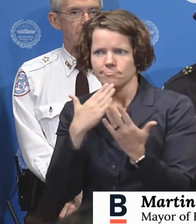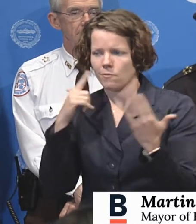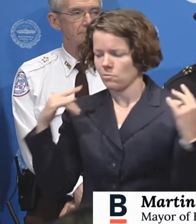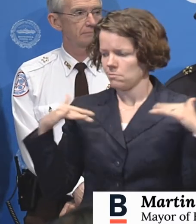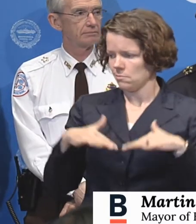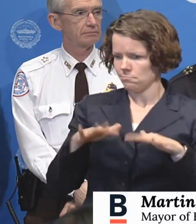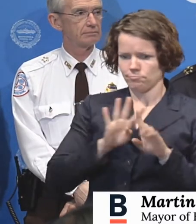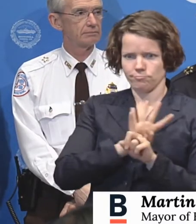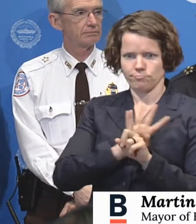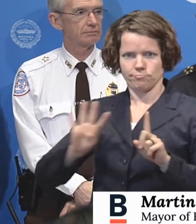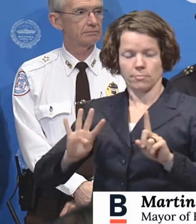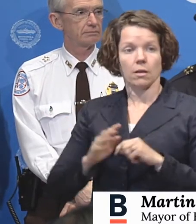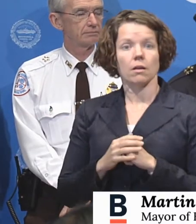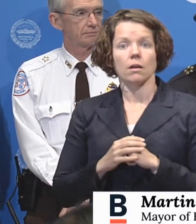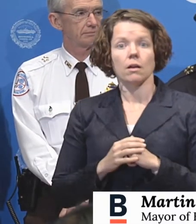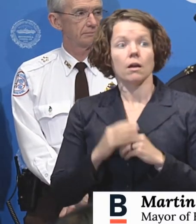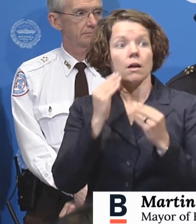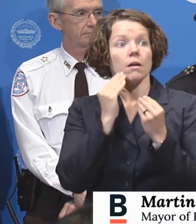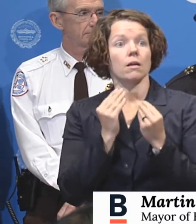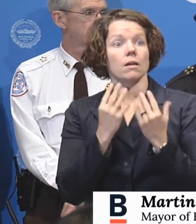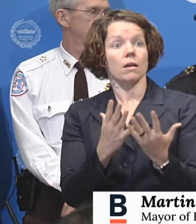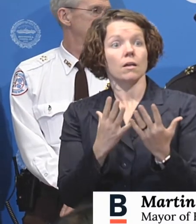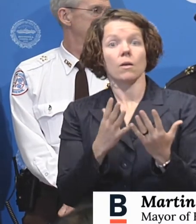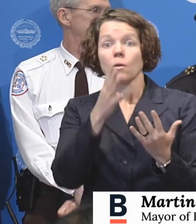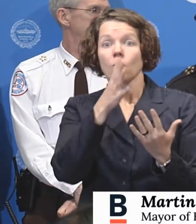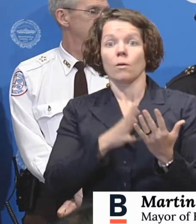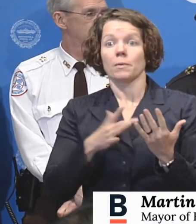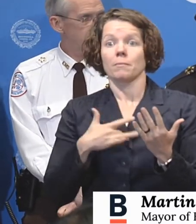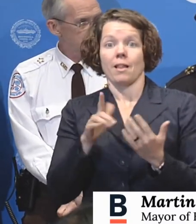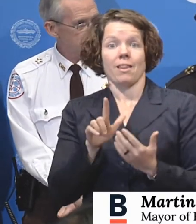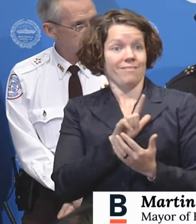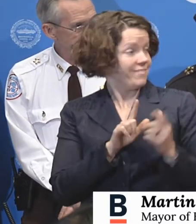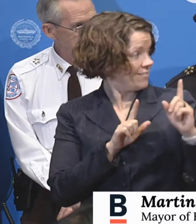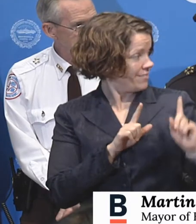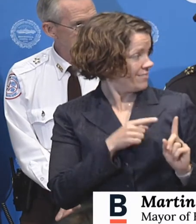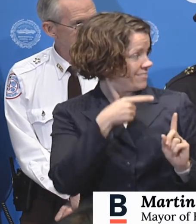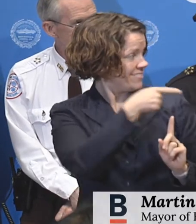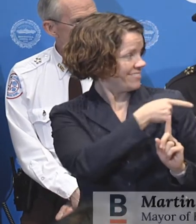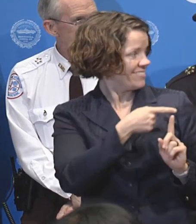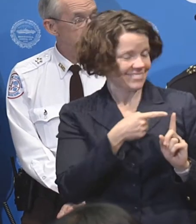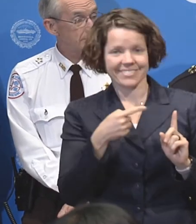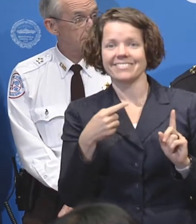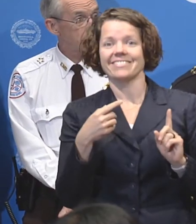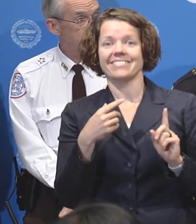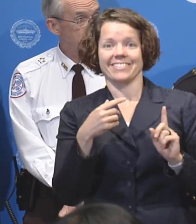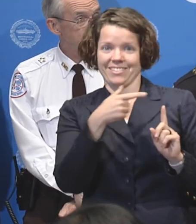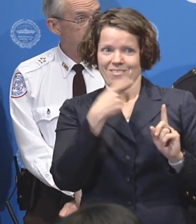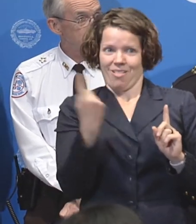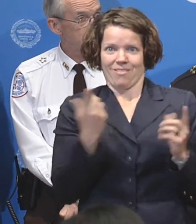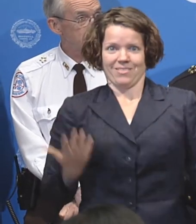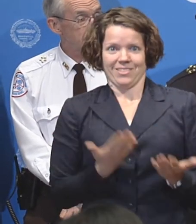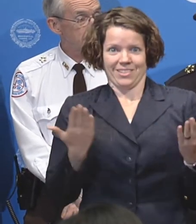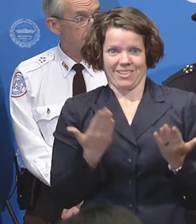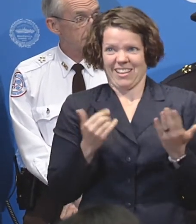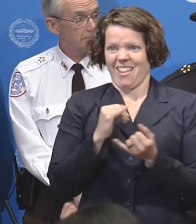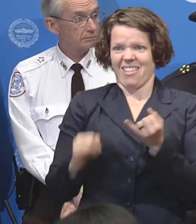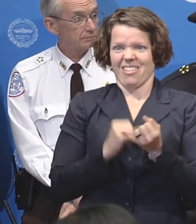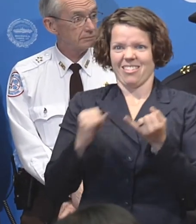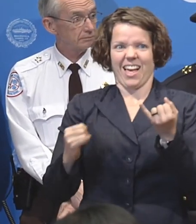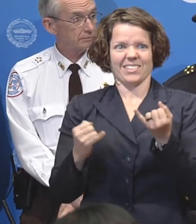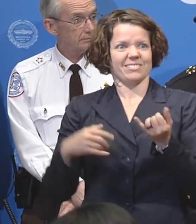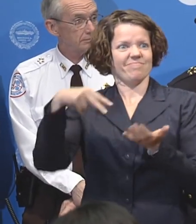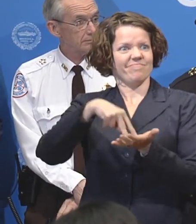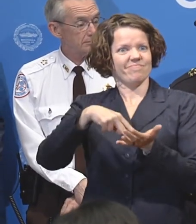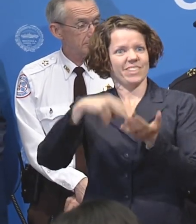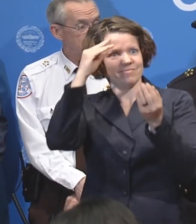the press conference sake, the woman to my left, who's always here, Gina Fandaka, this will be our last press conference because she's leaving us and going to Austin. So I